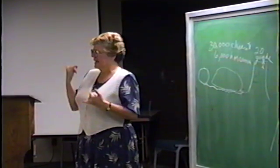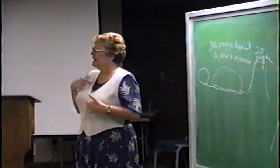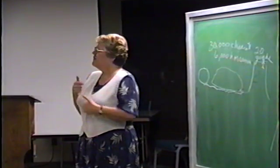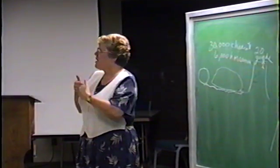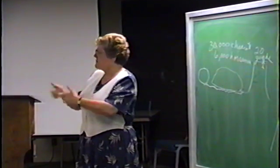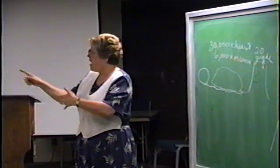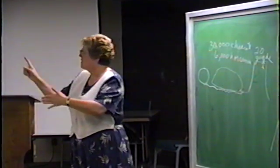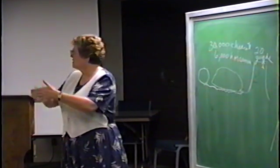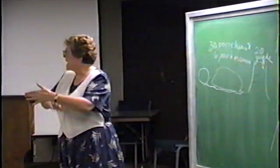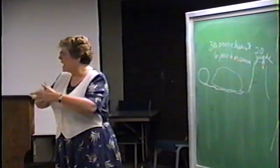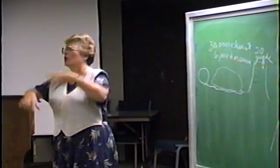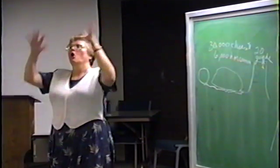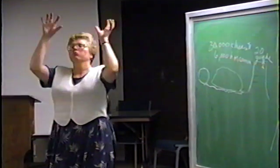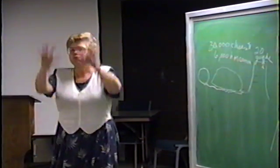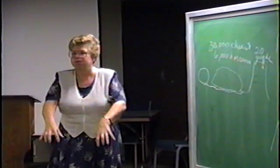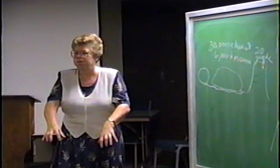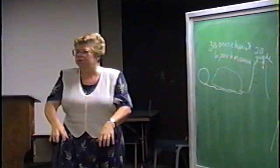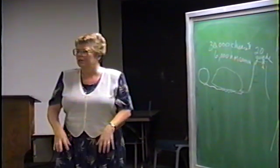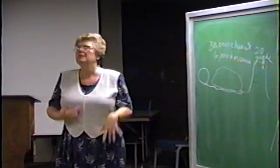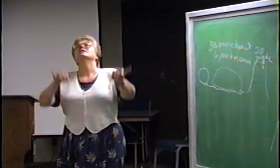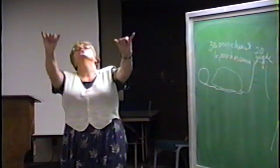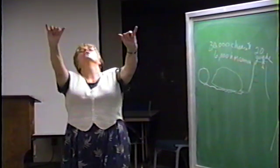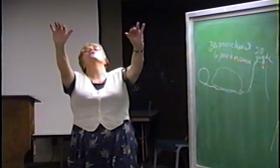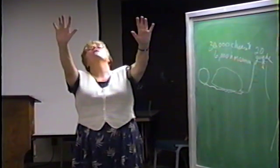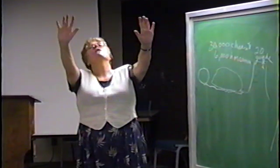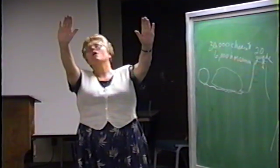moved. If I fall, I can't. Oh, hello.